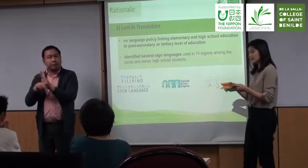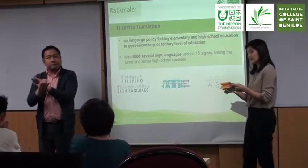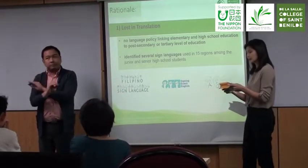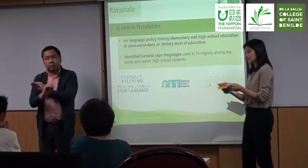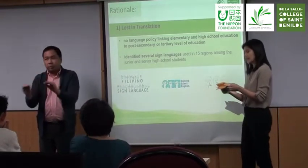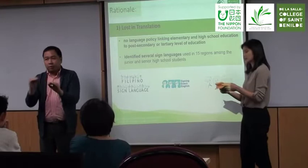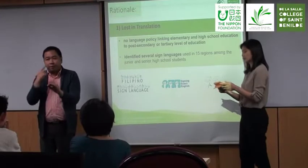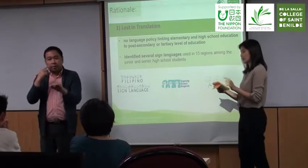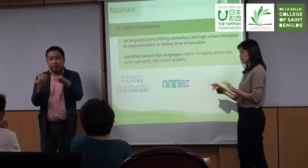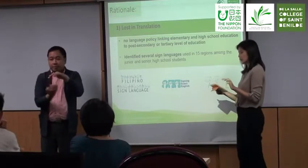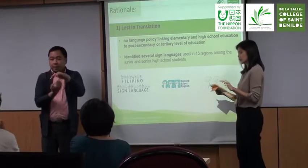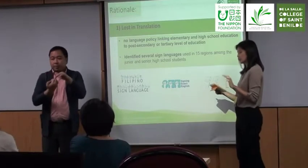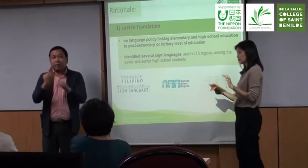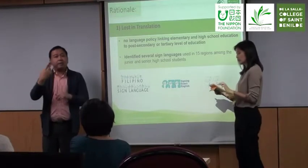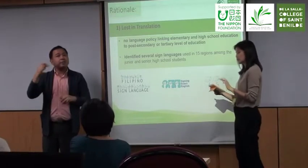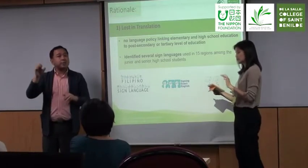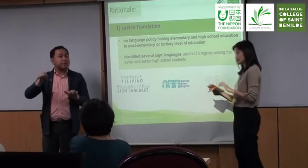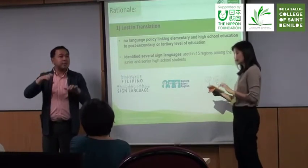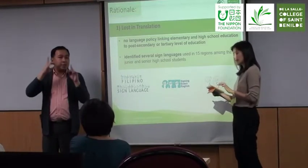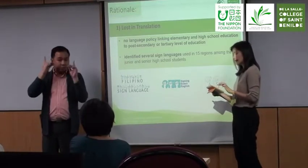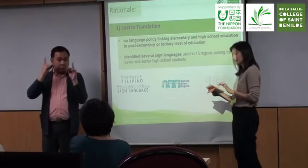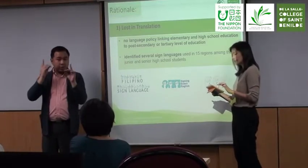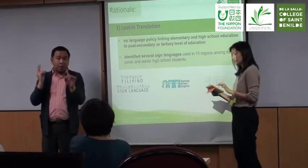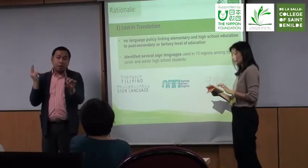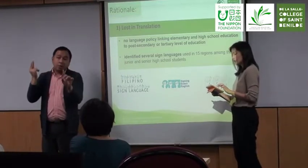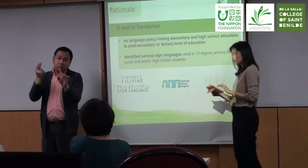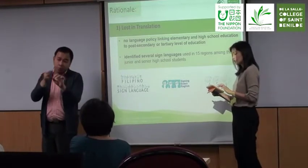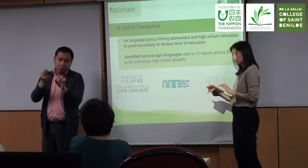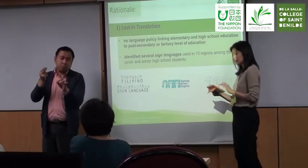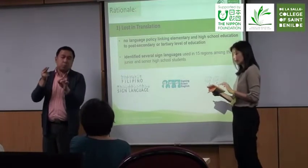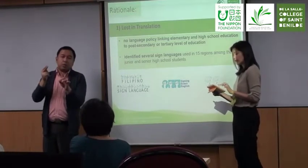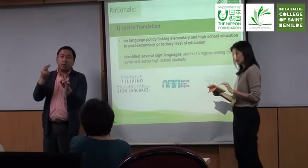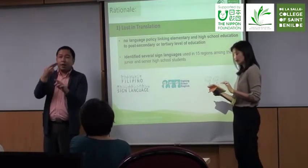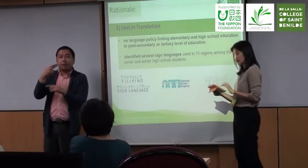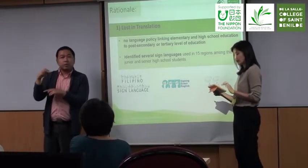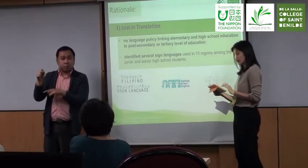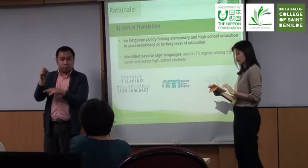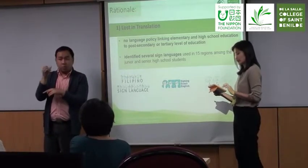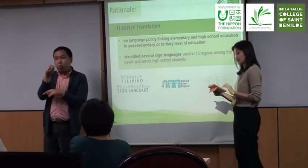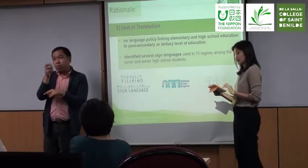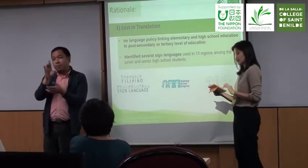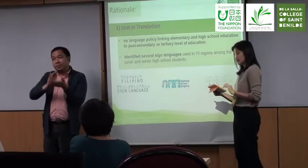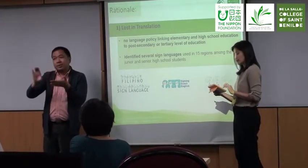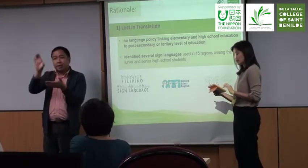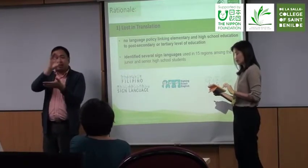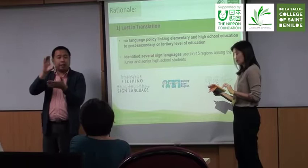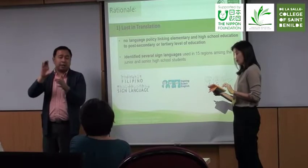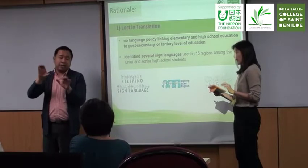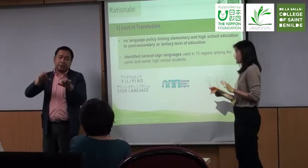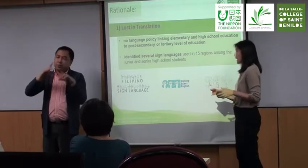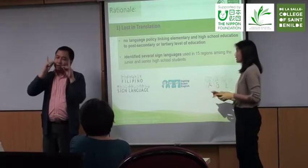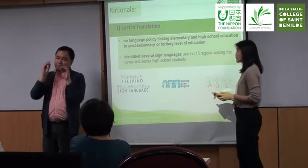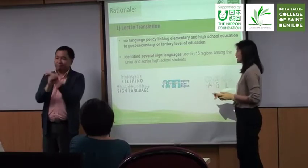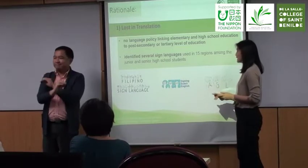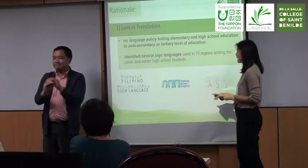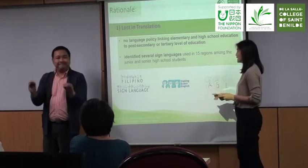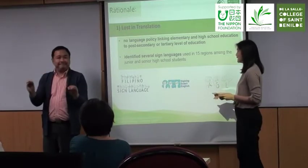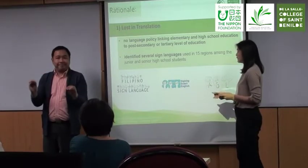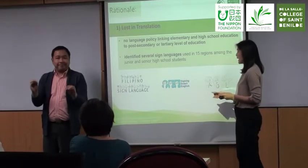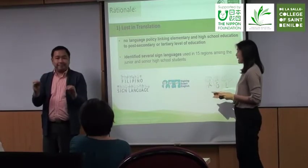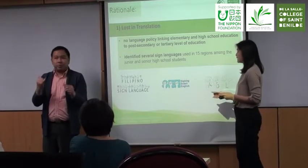in elementary and high school education to post-secondary or tertiary level of education. So they